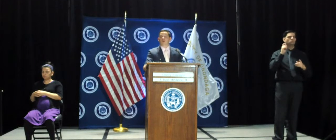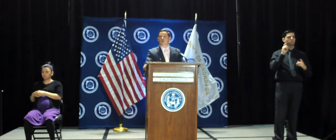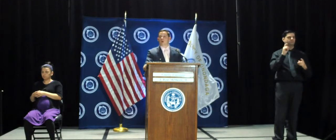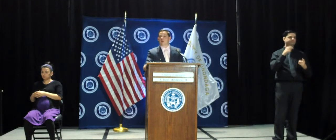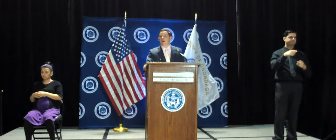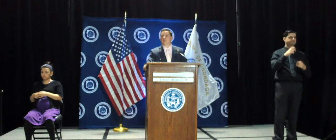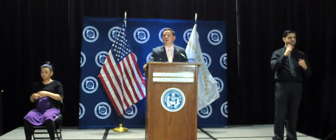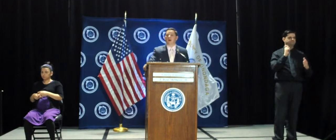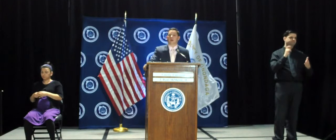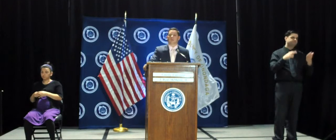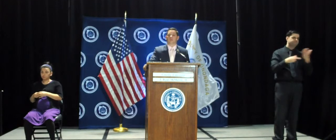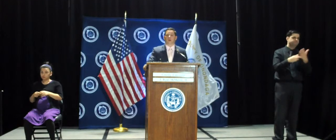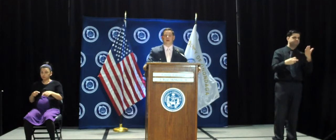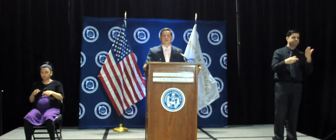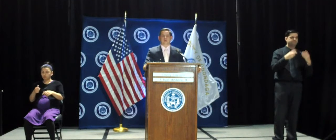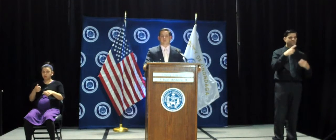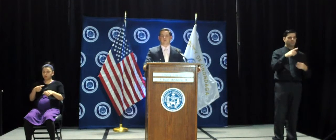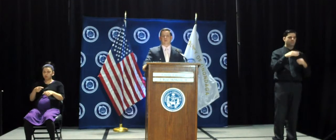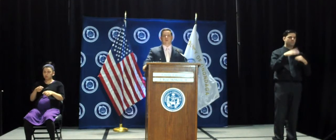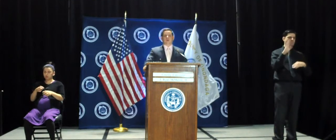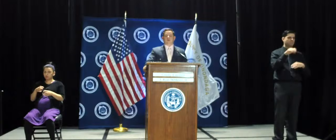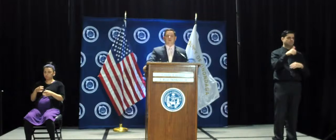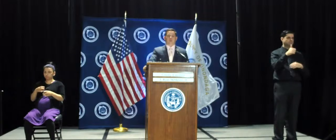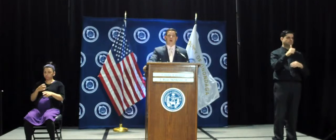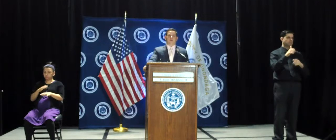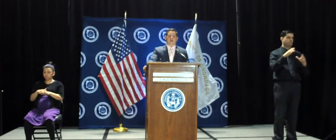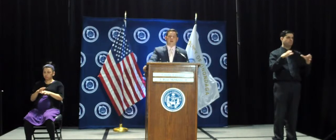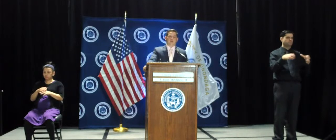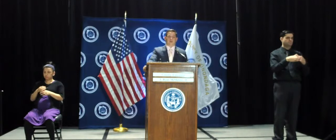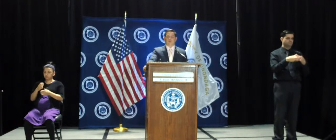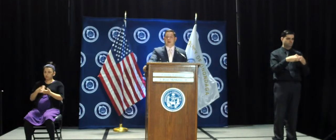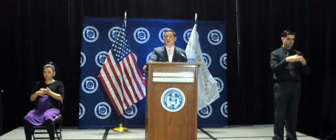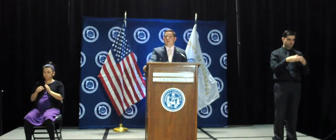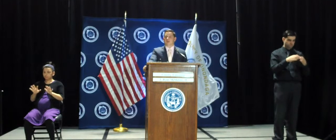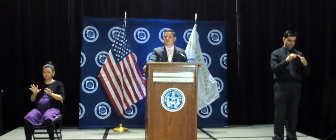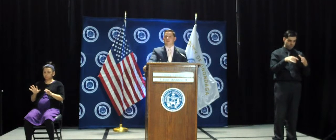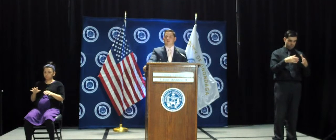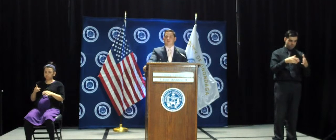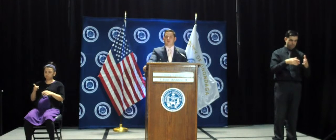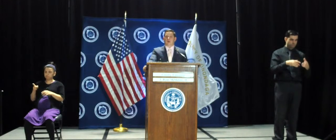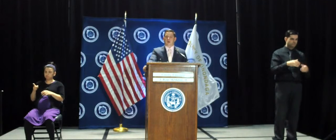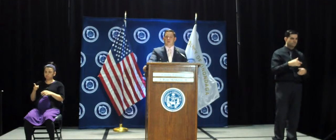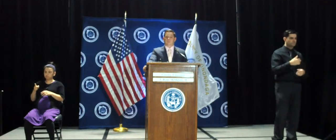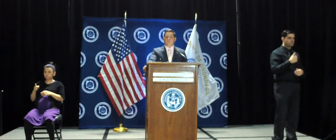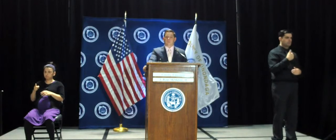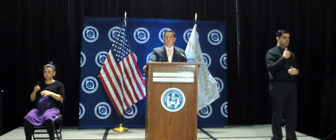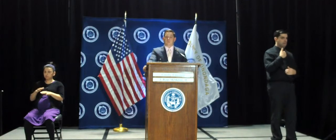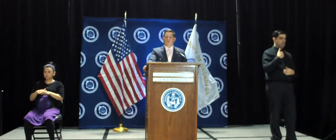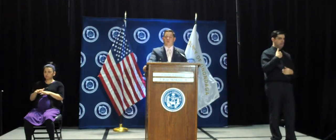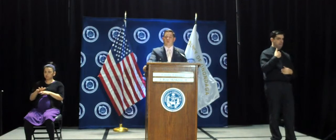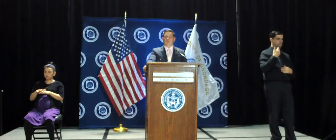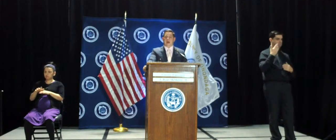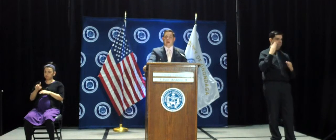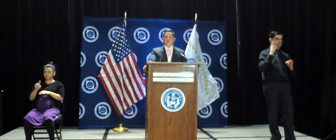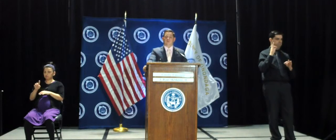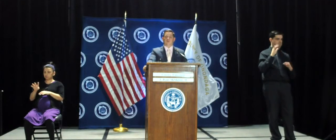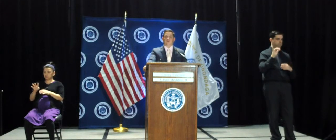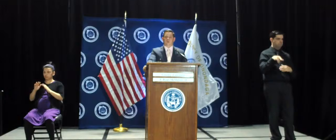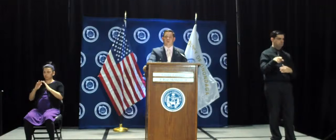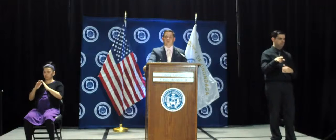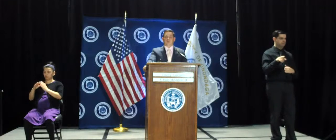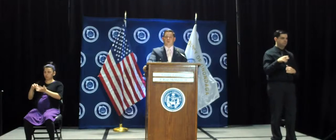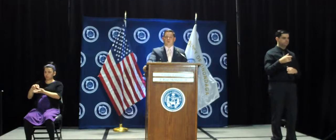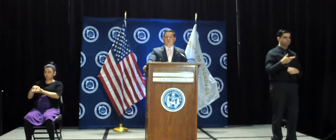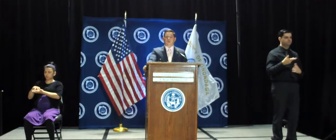I wasn't aware of that, but I think there's a practicality to a lot of things. When you have